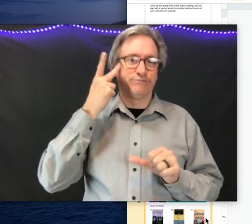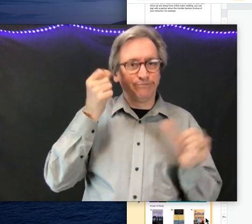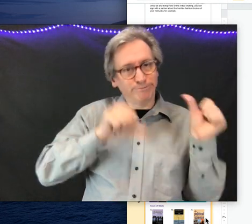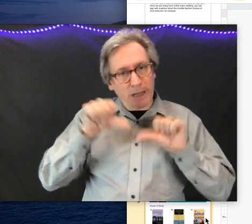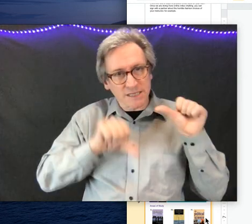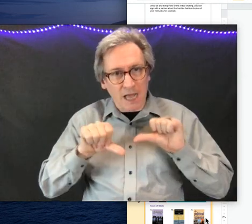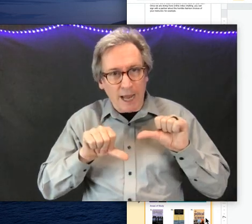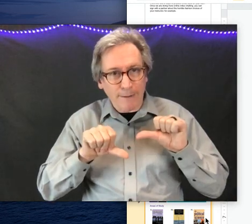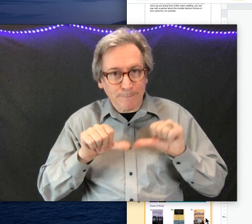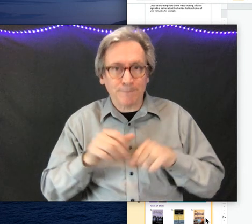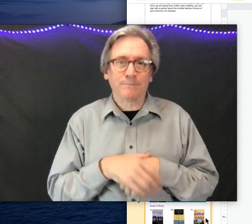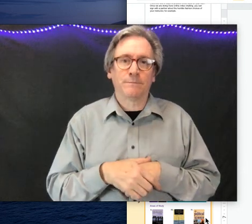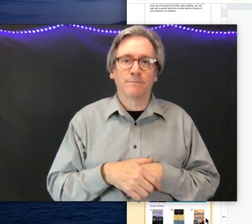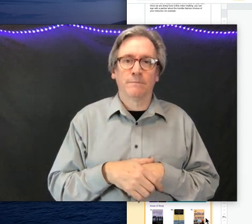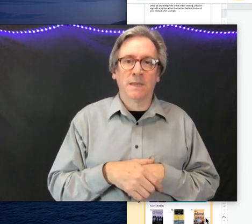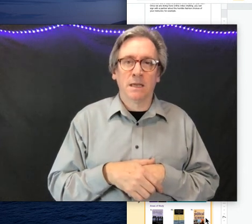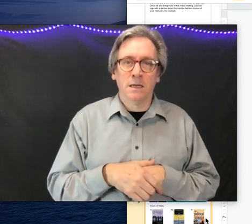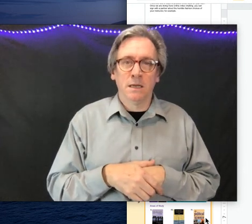science, poli sci.